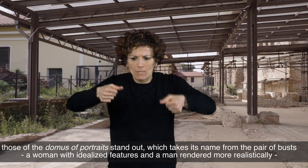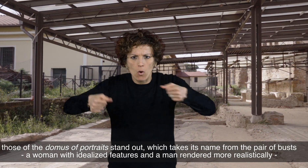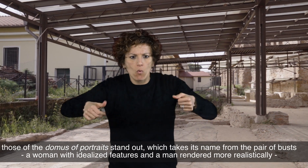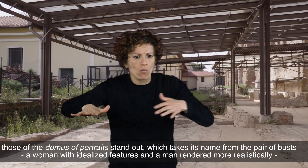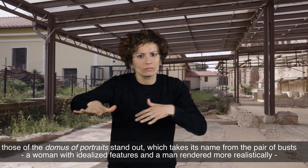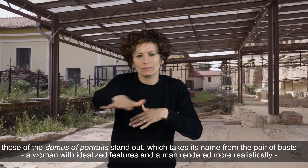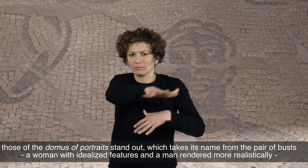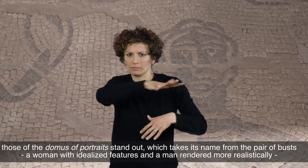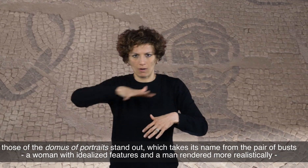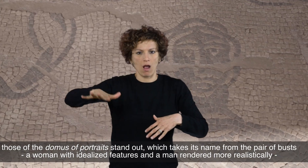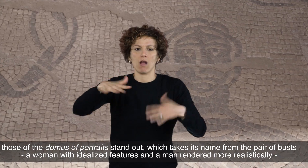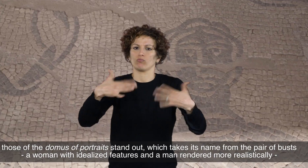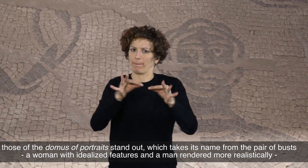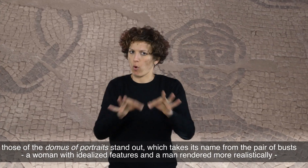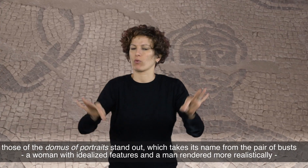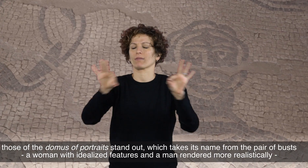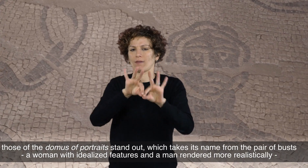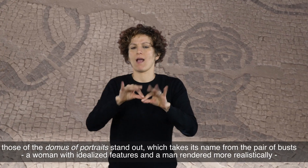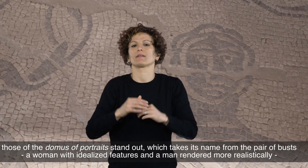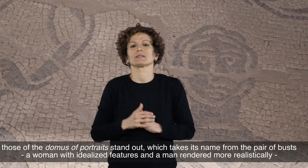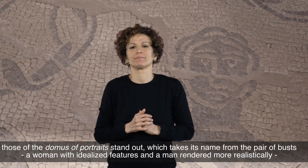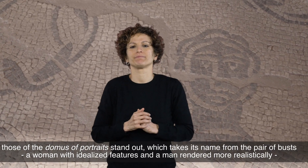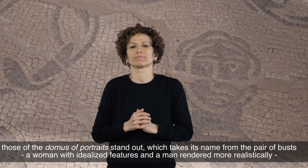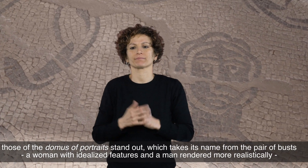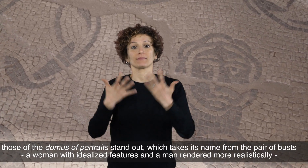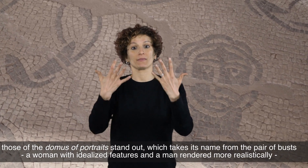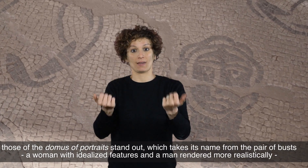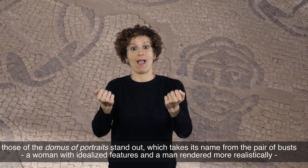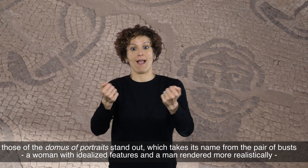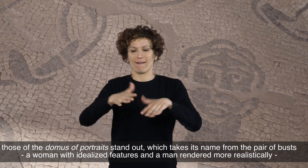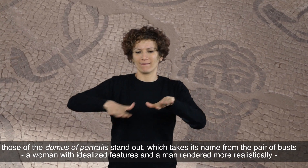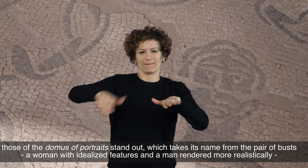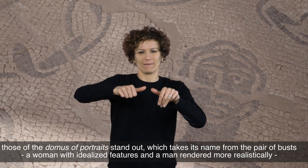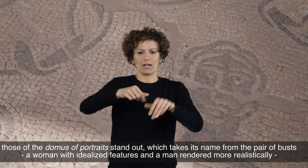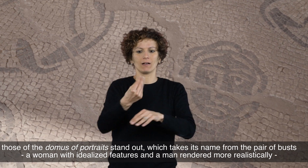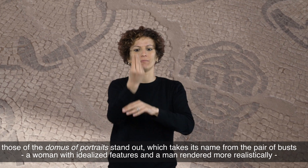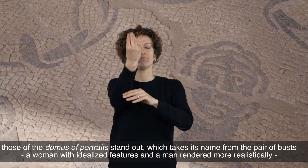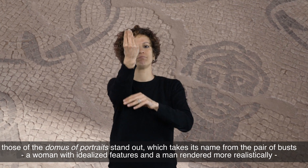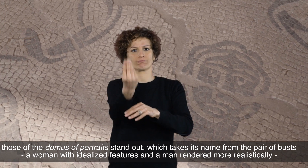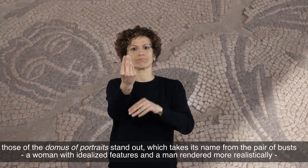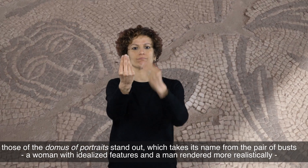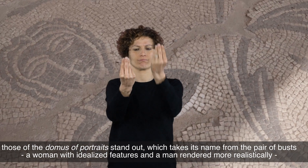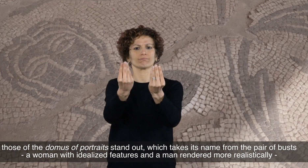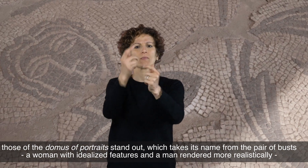of the Domus of Portraits stand out, which take its name from the pair of busts, a woman